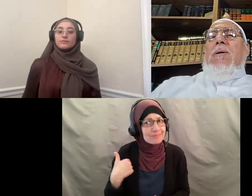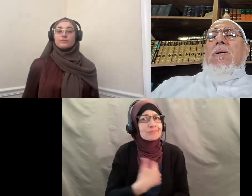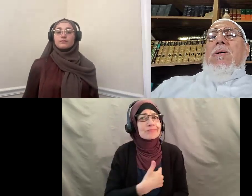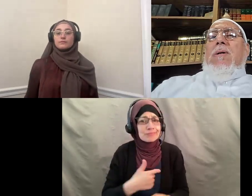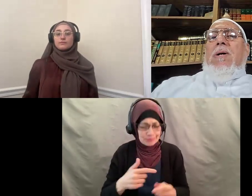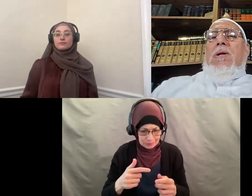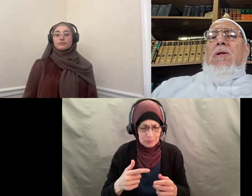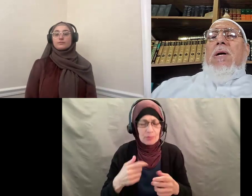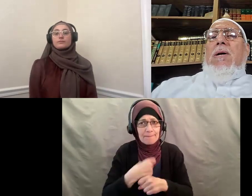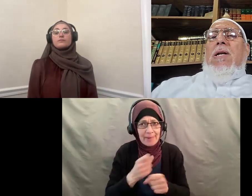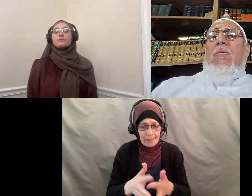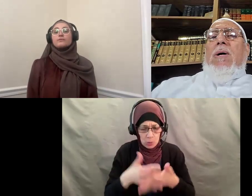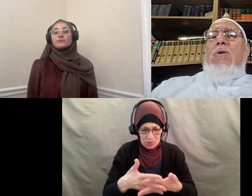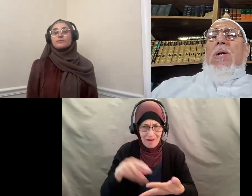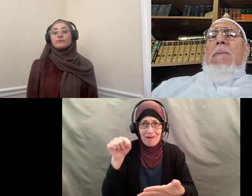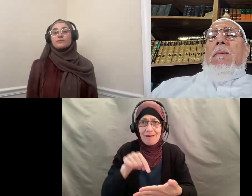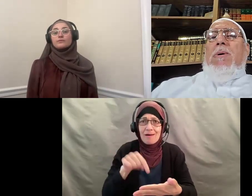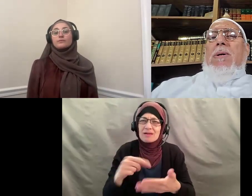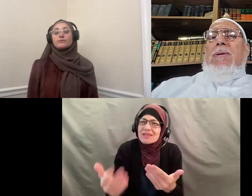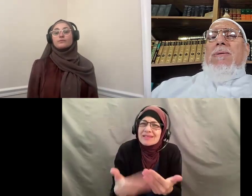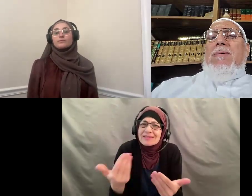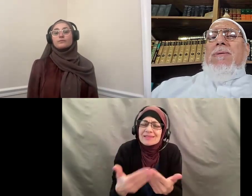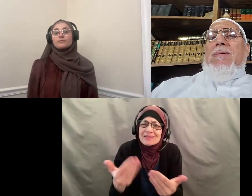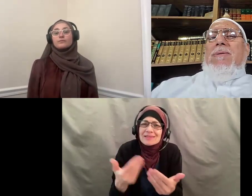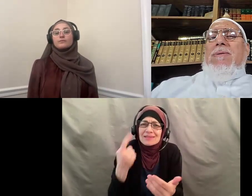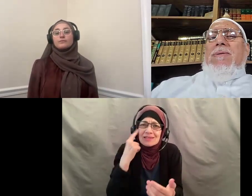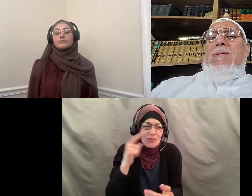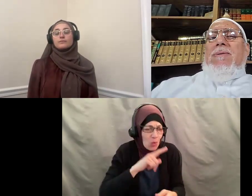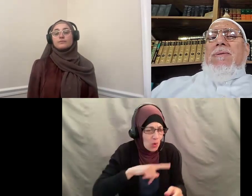reminder. Is there anyone to remember?